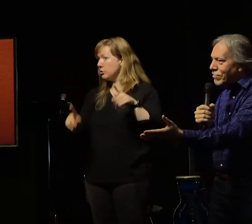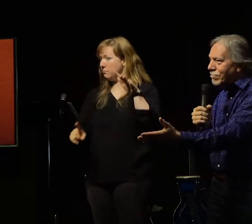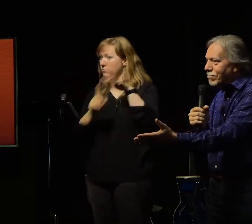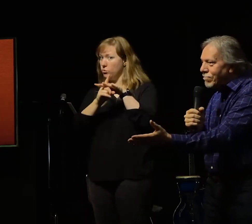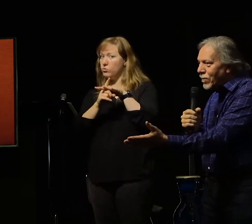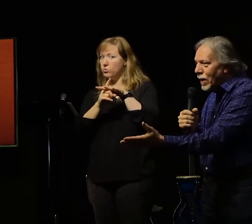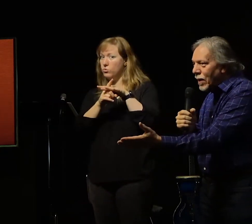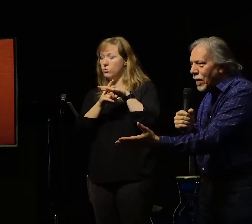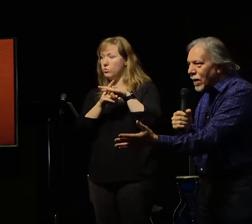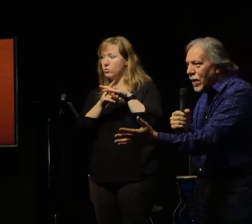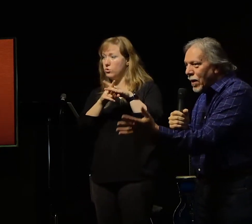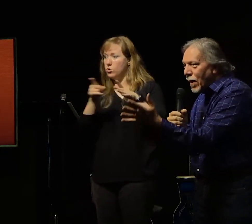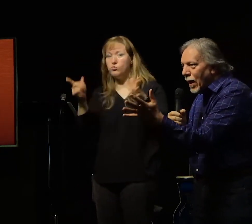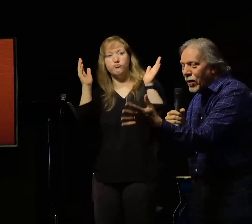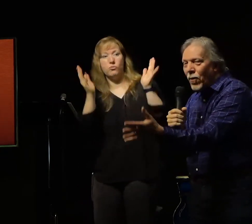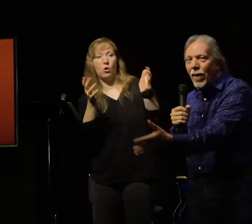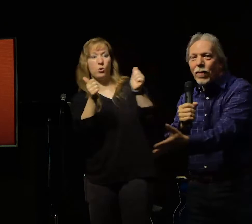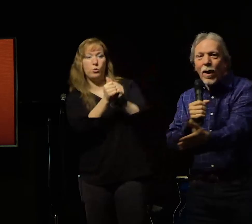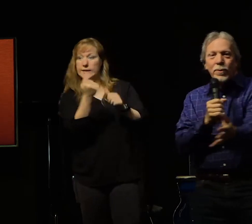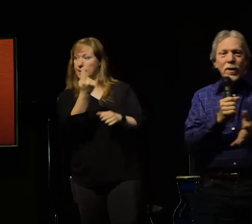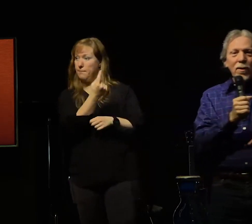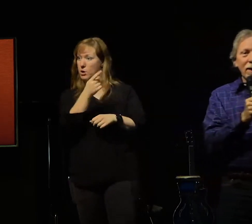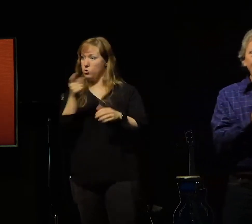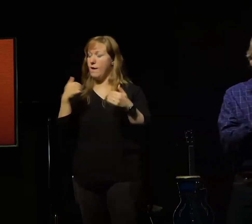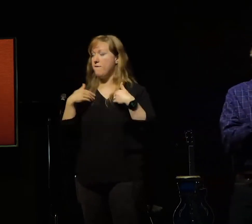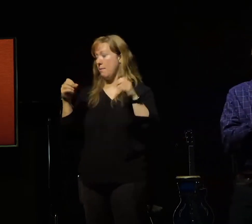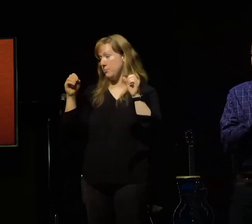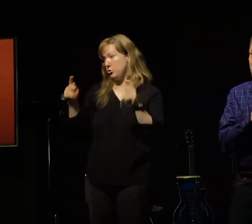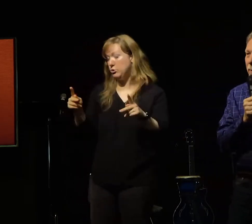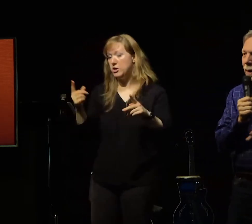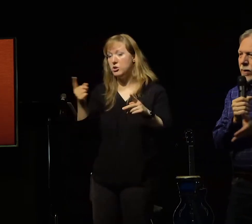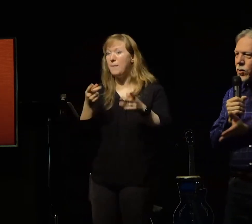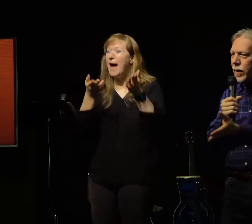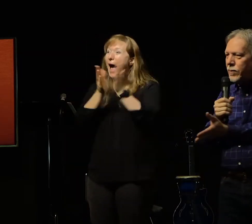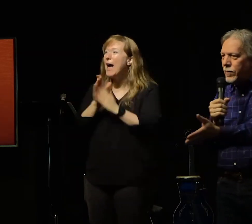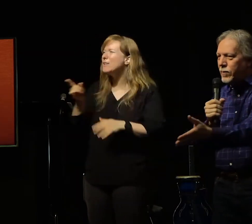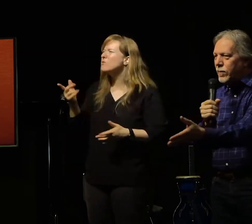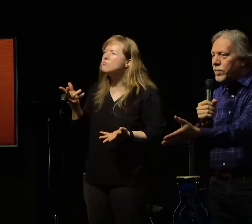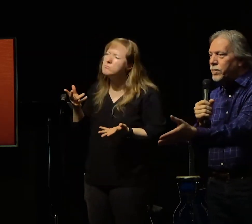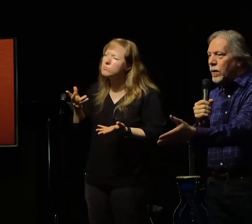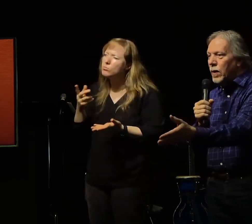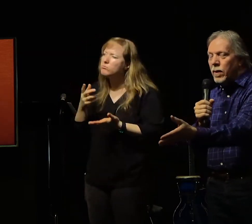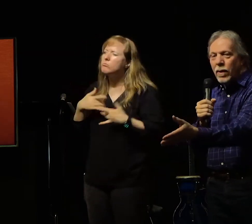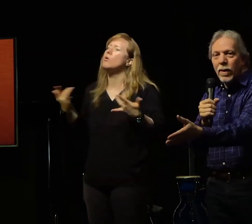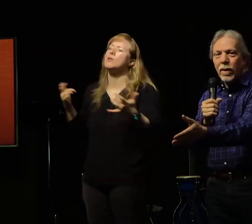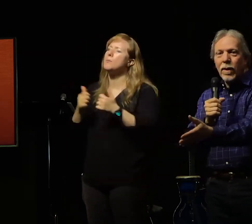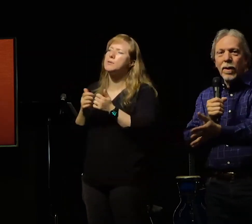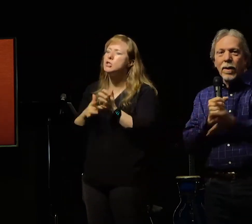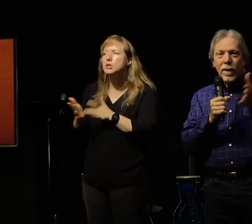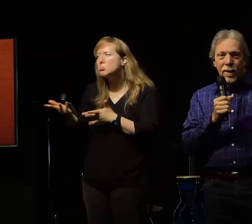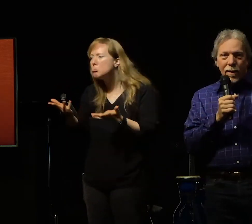might, and you have an opportunity and somebody asks you about this Jesus,